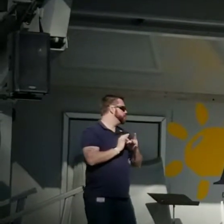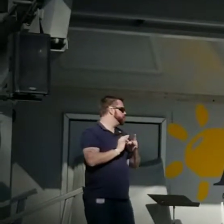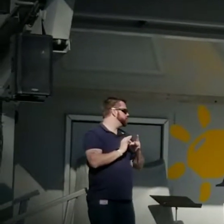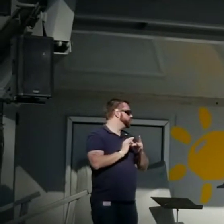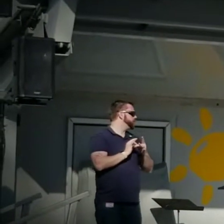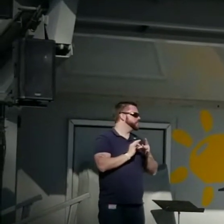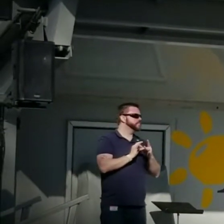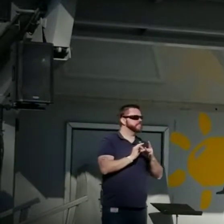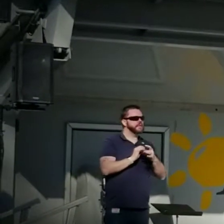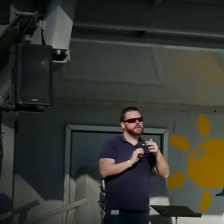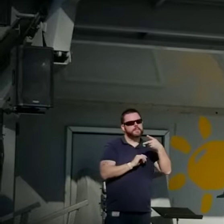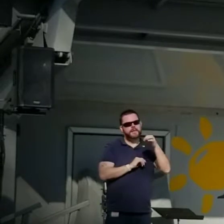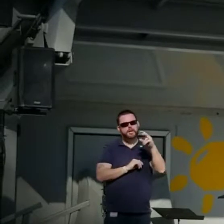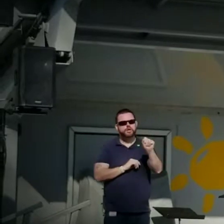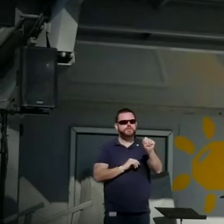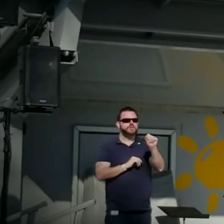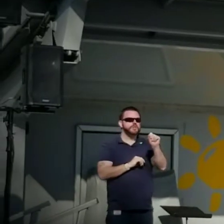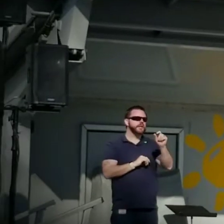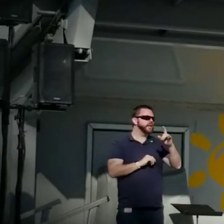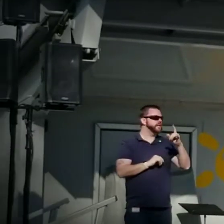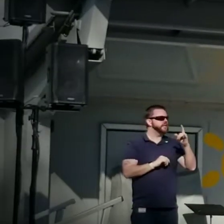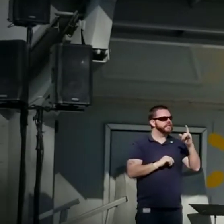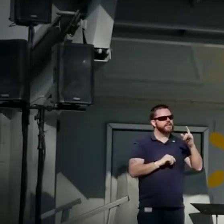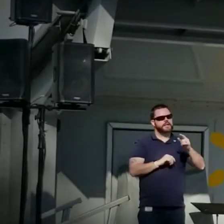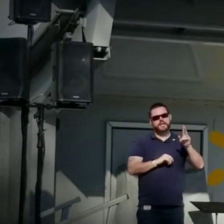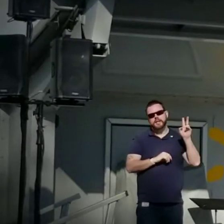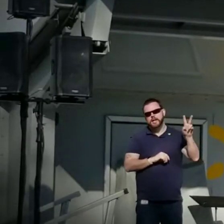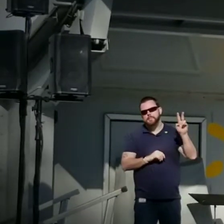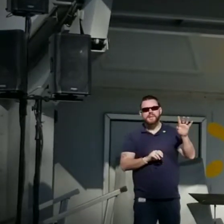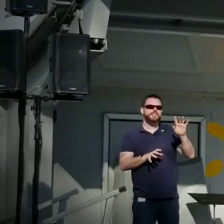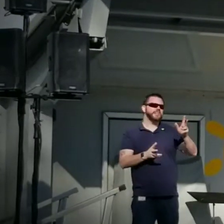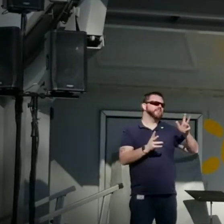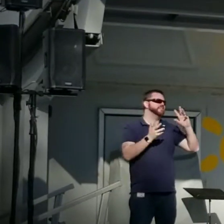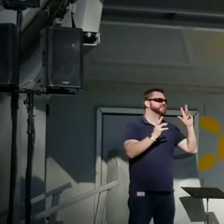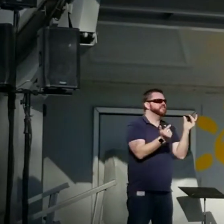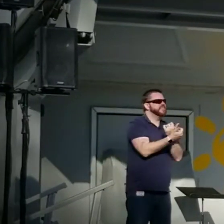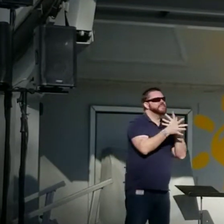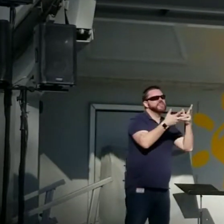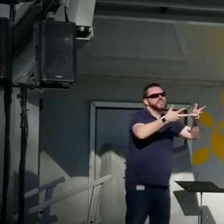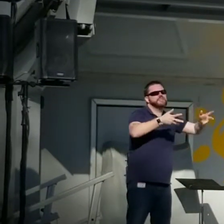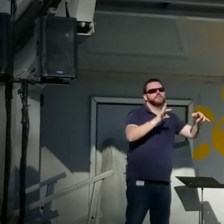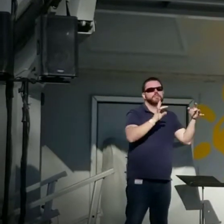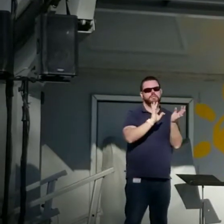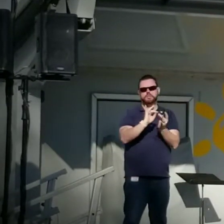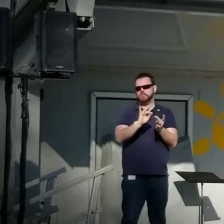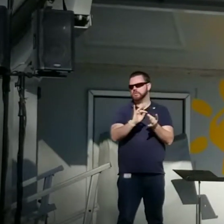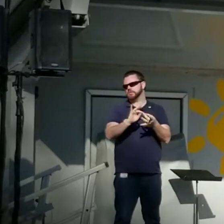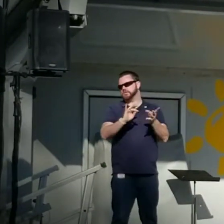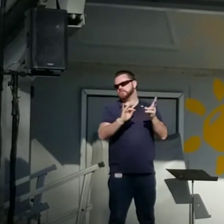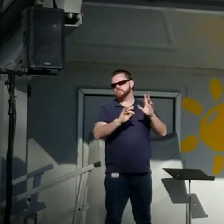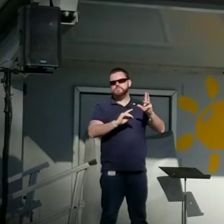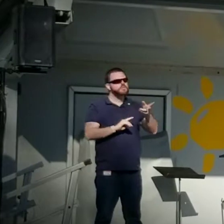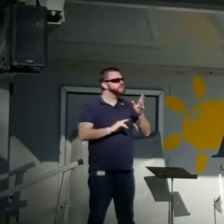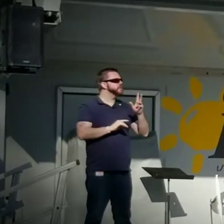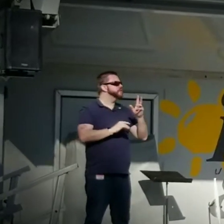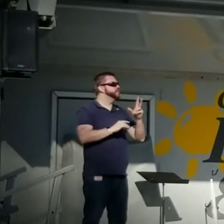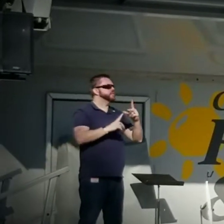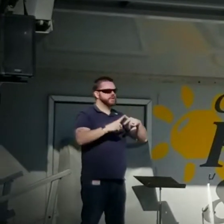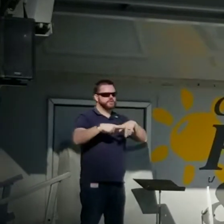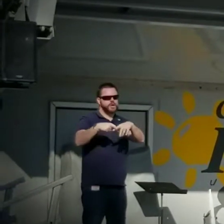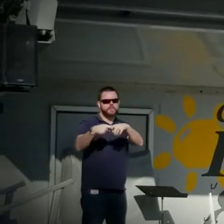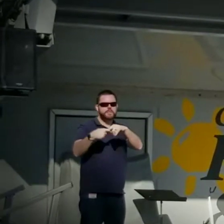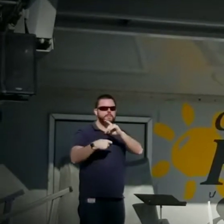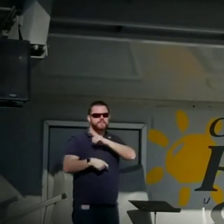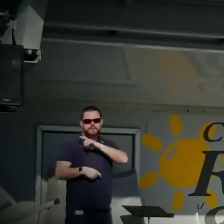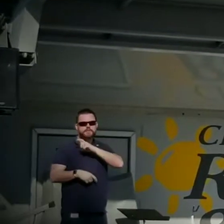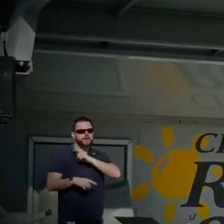commies, pinkos, damn hippies, love it or leave it, yada, yada, yada. Suddenly we were stopped by the police, even